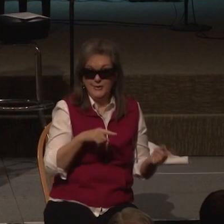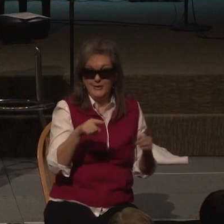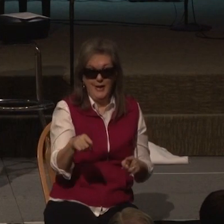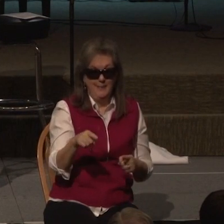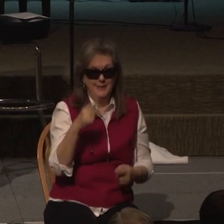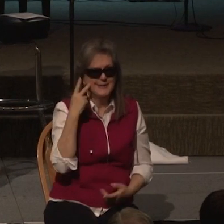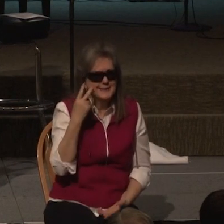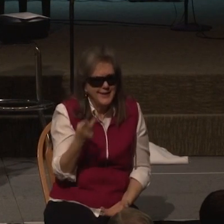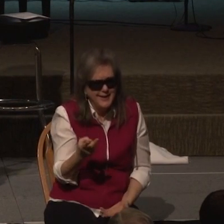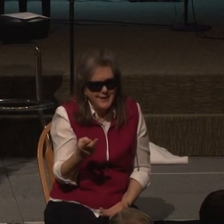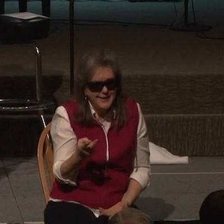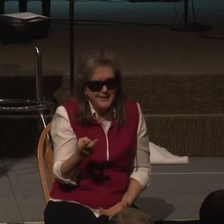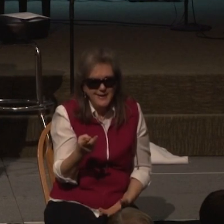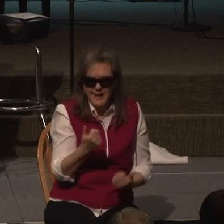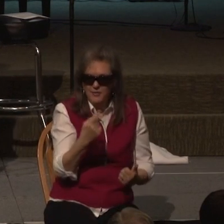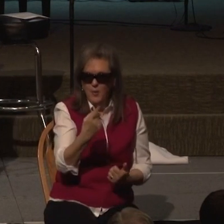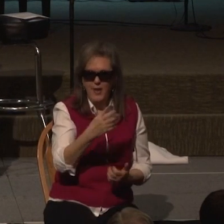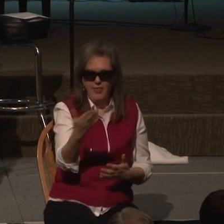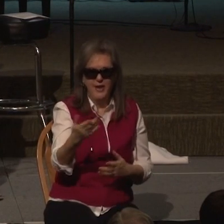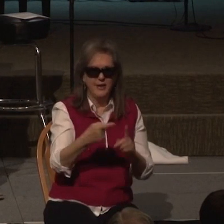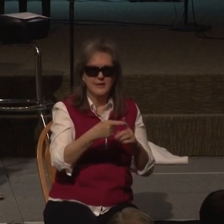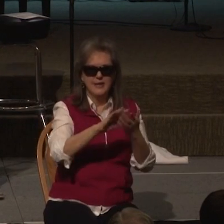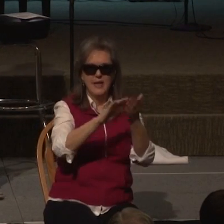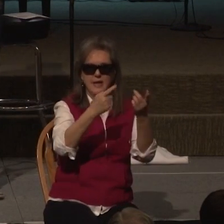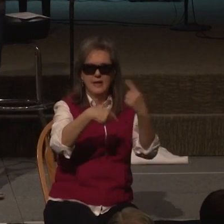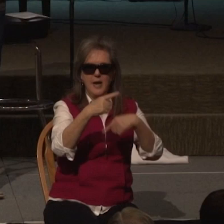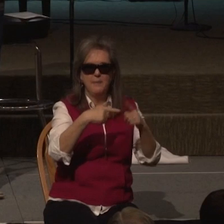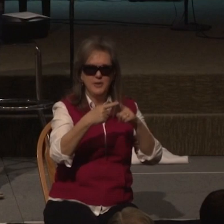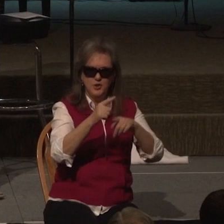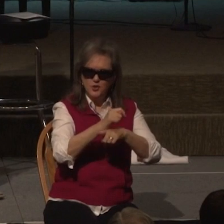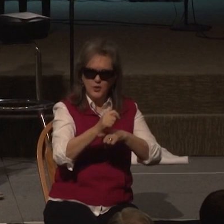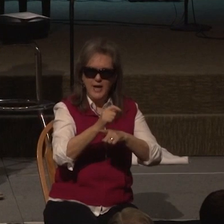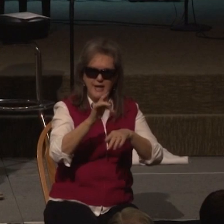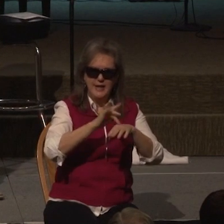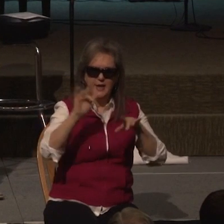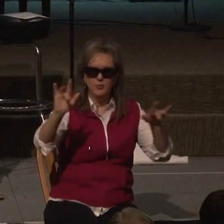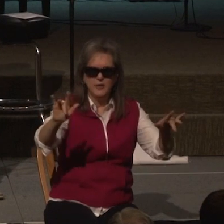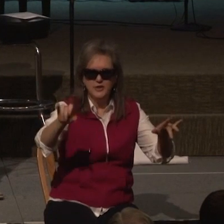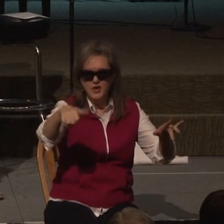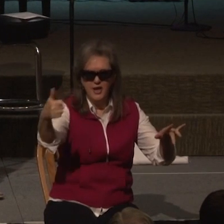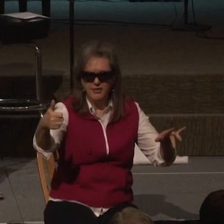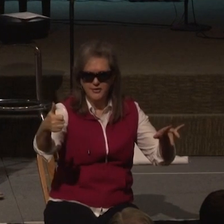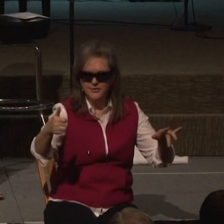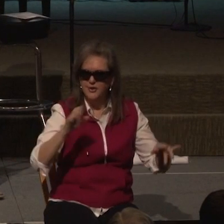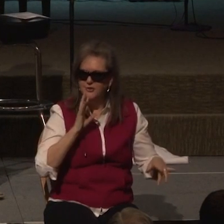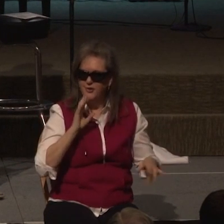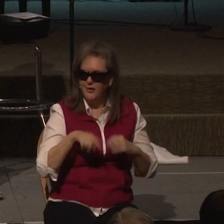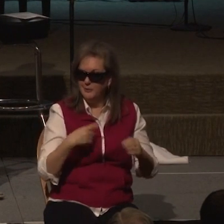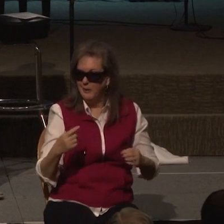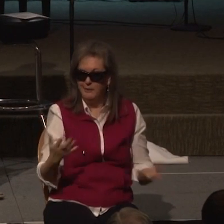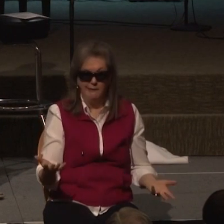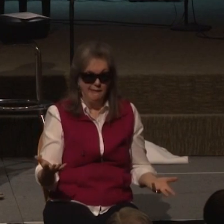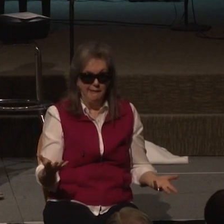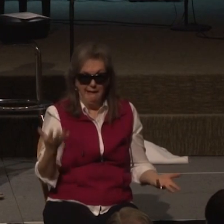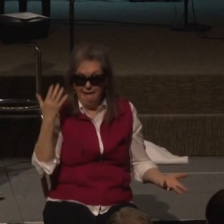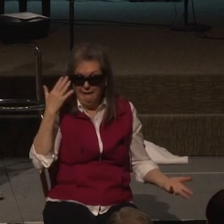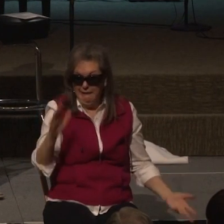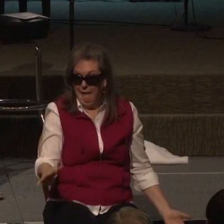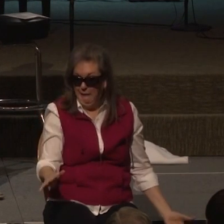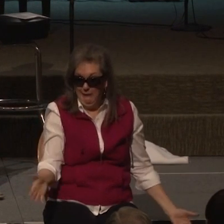see. Everybody else is there to be trained in how to reach others. I mean, talk about low-hanging fruit, right?